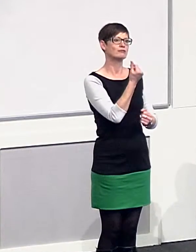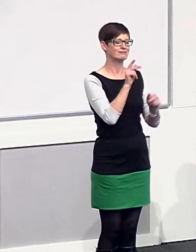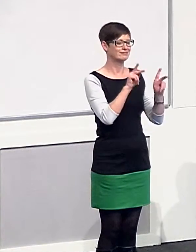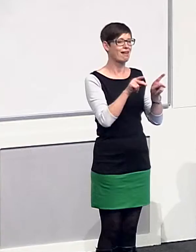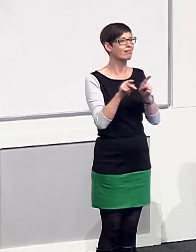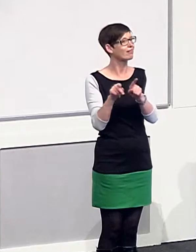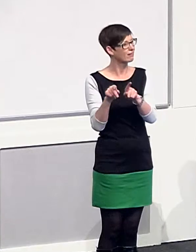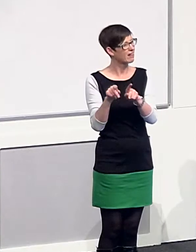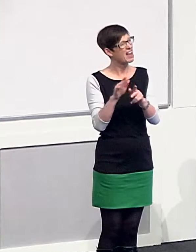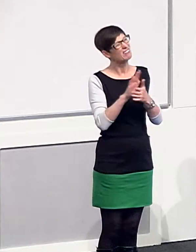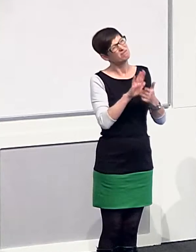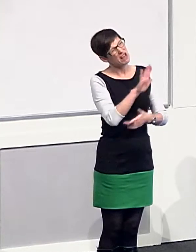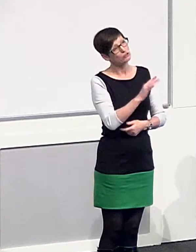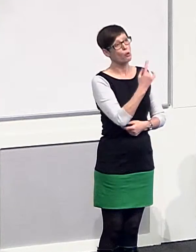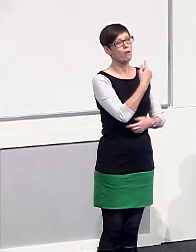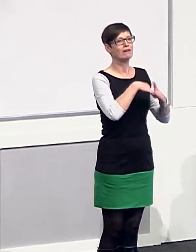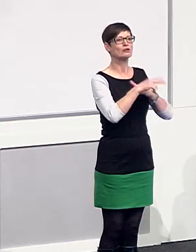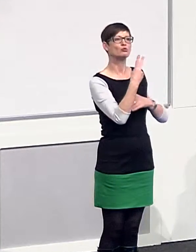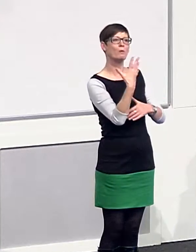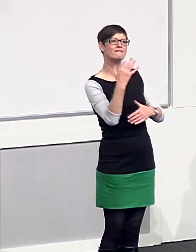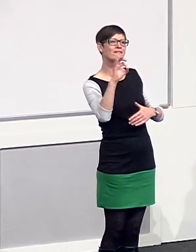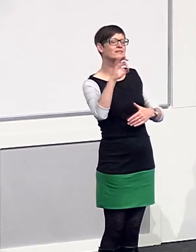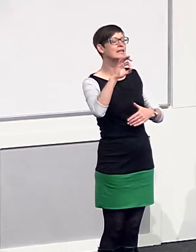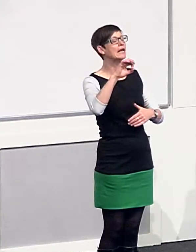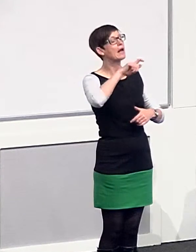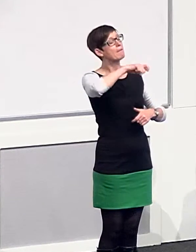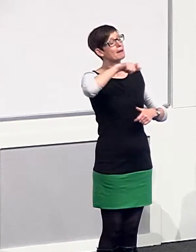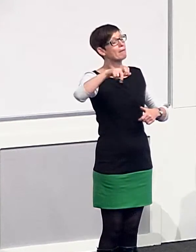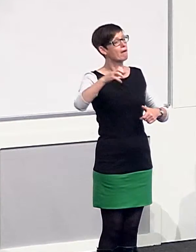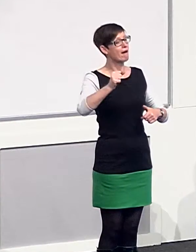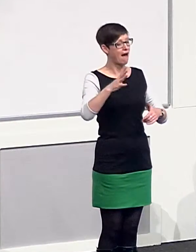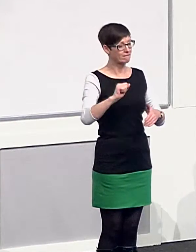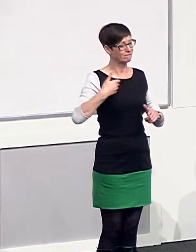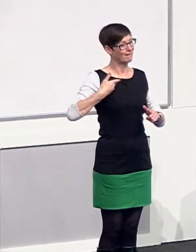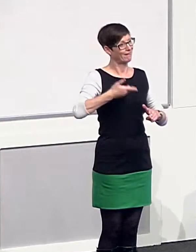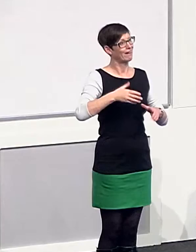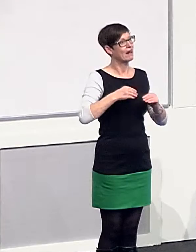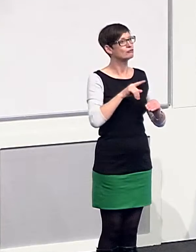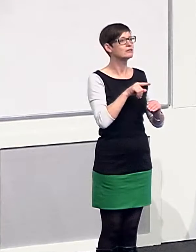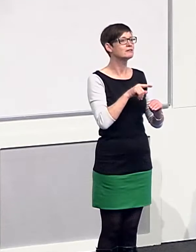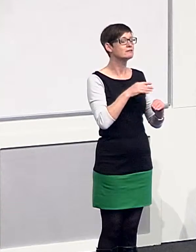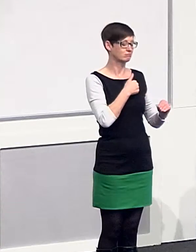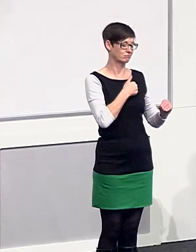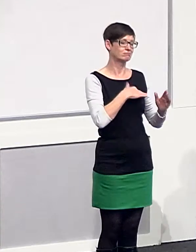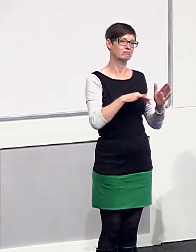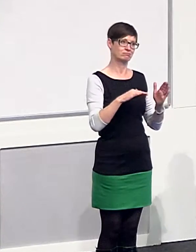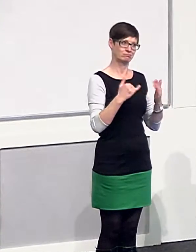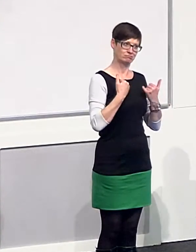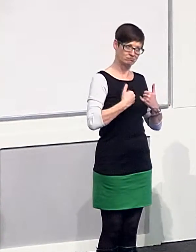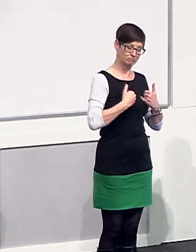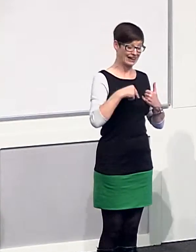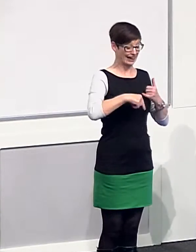together, about 1 in 250 people has an inherited cardiac condition. Now, in Manchester, we already